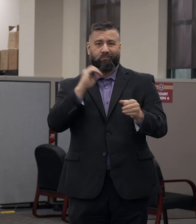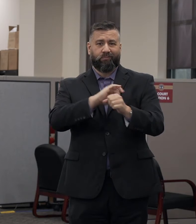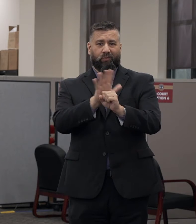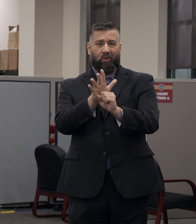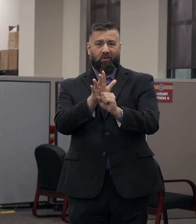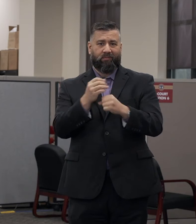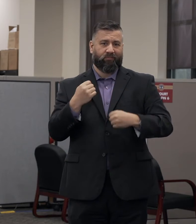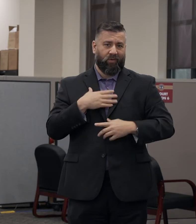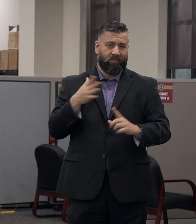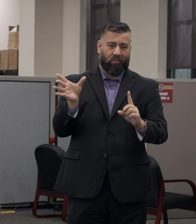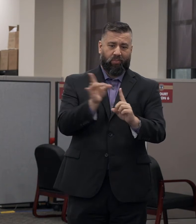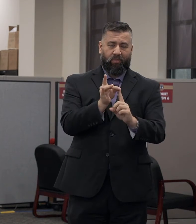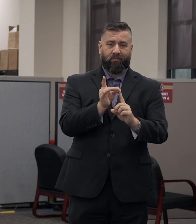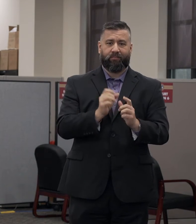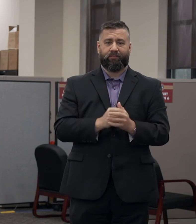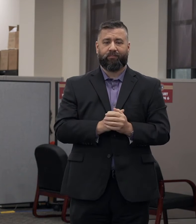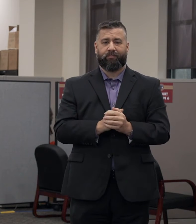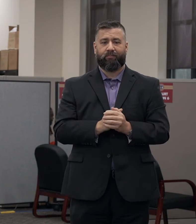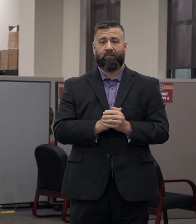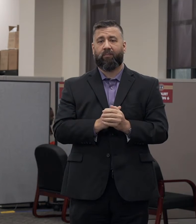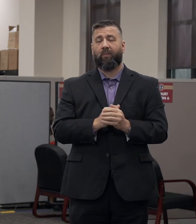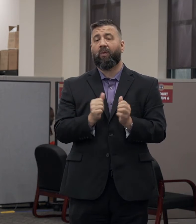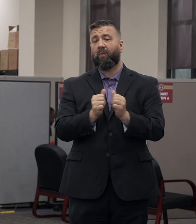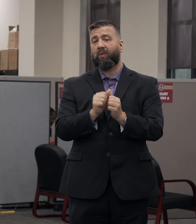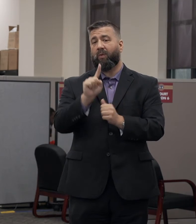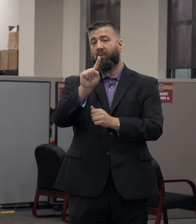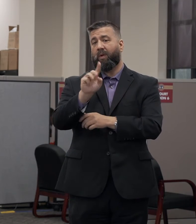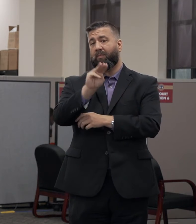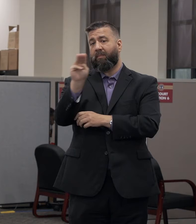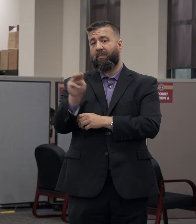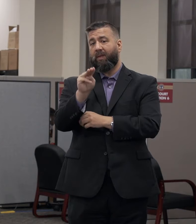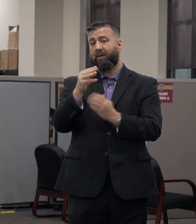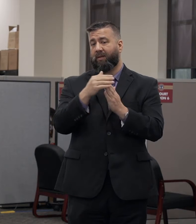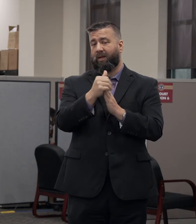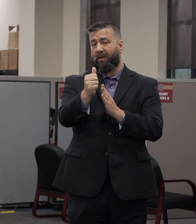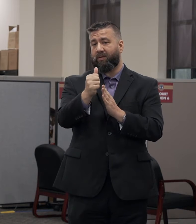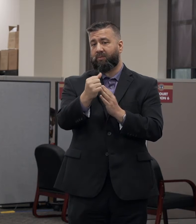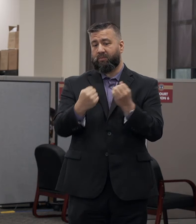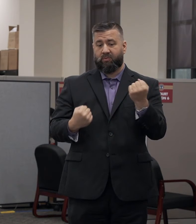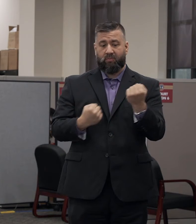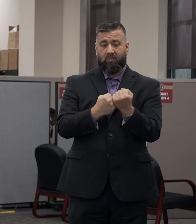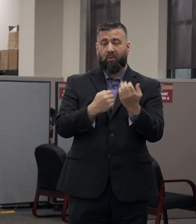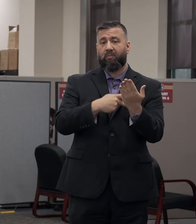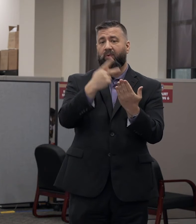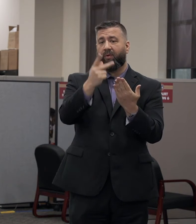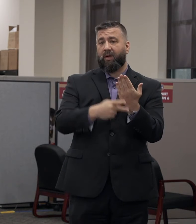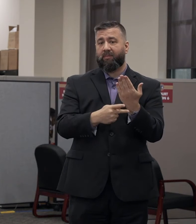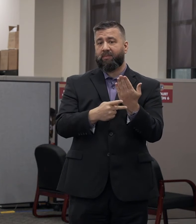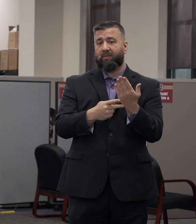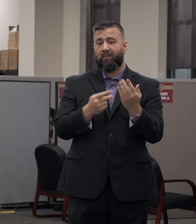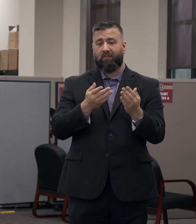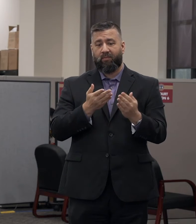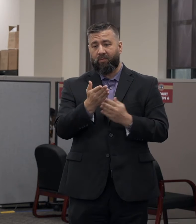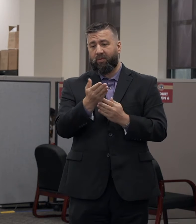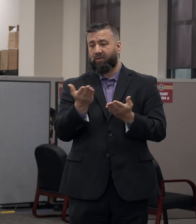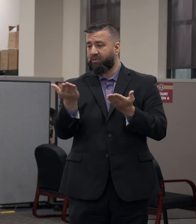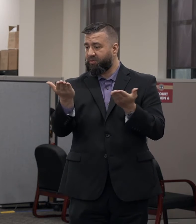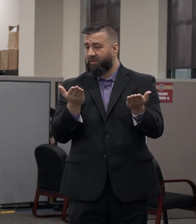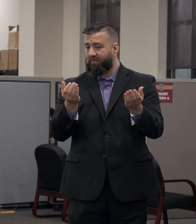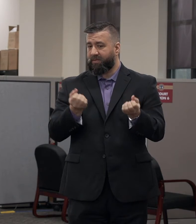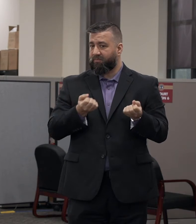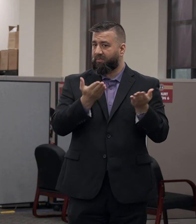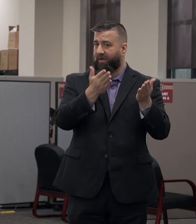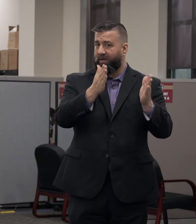virus. With the $1 million, we were able to boost programs by service providers, clinics,